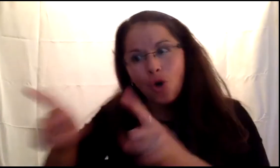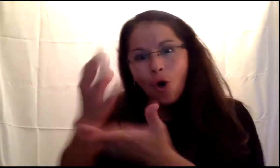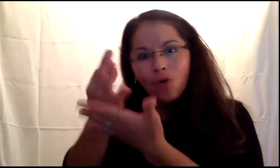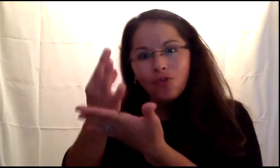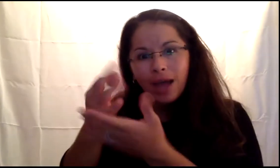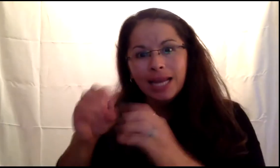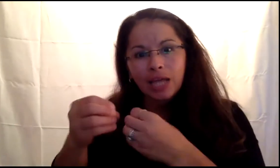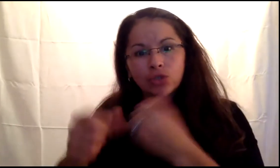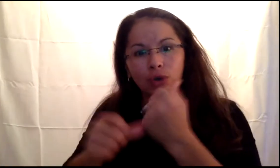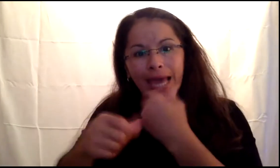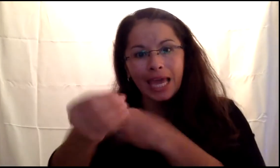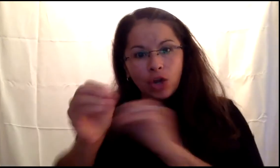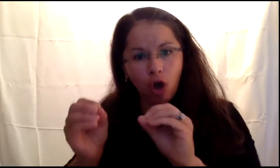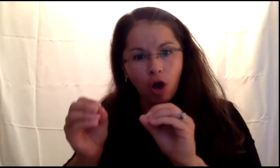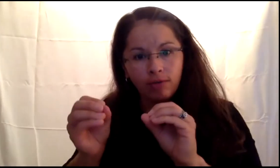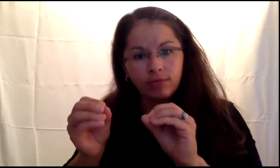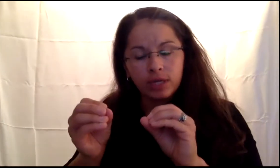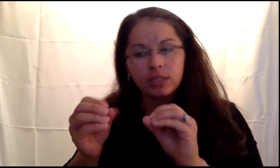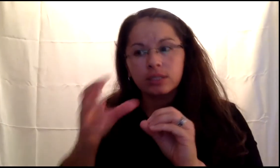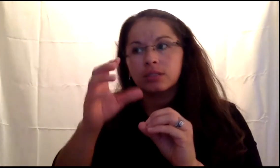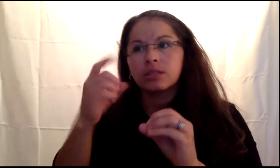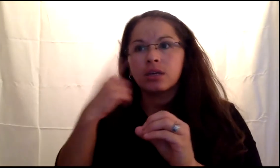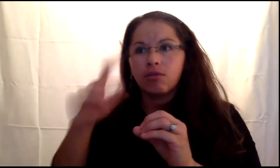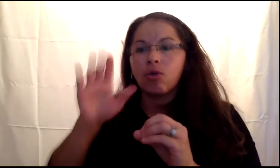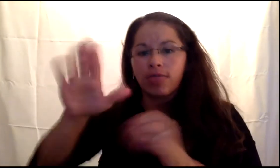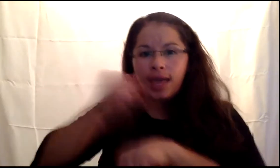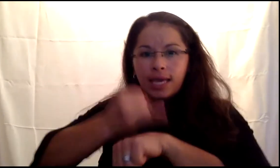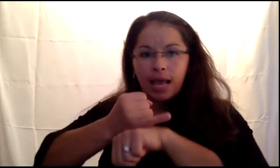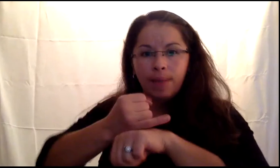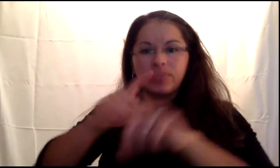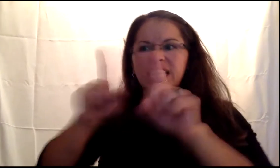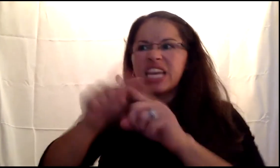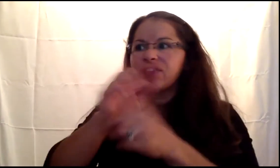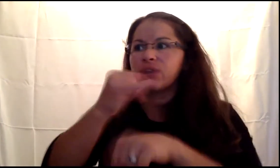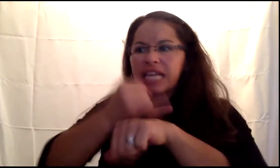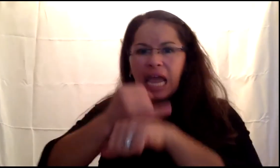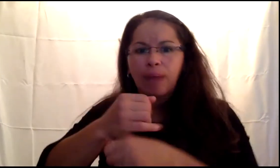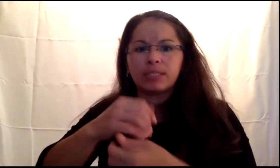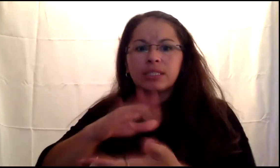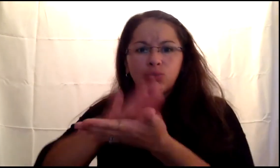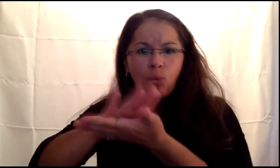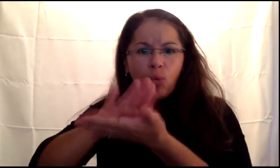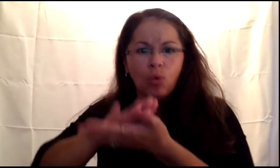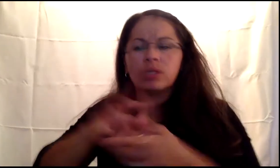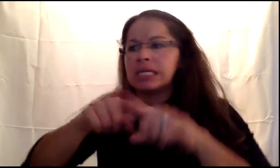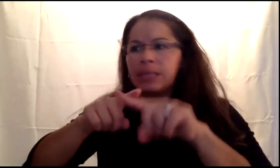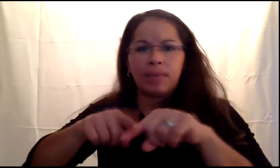or their campuses themselves, because I think different campuses or their state, or depending on what those resources are and how those are awarded and that